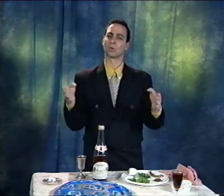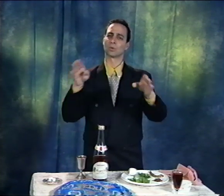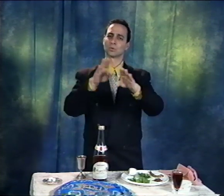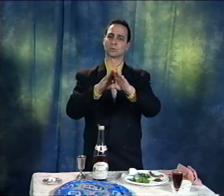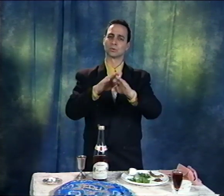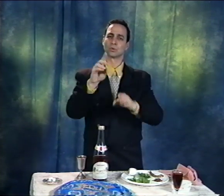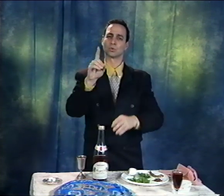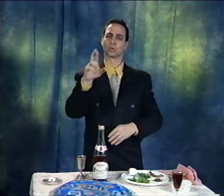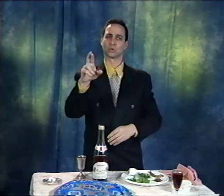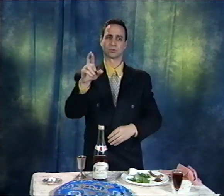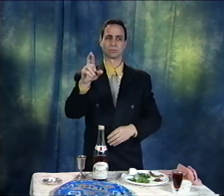Okay, let's close the door.